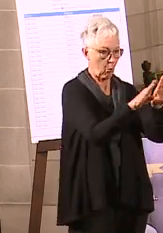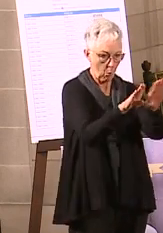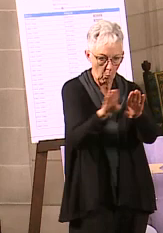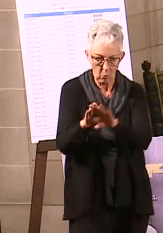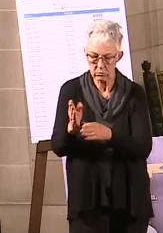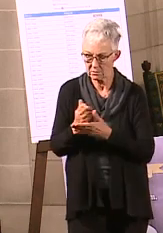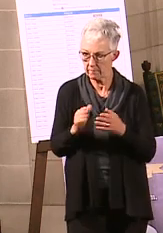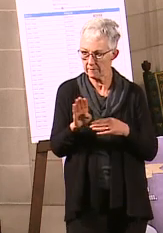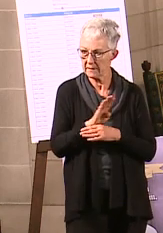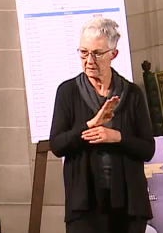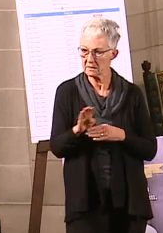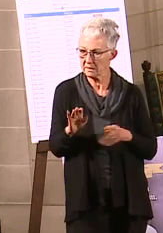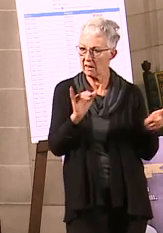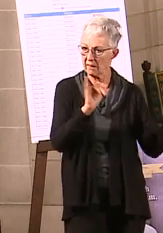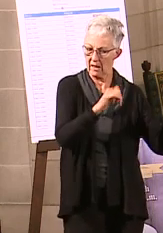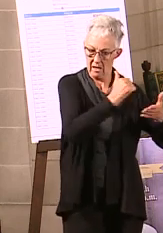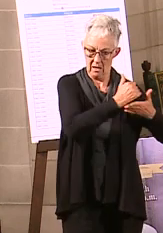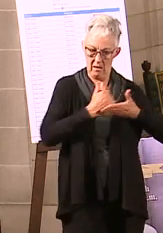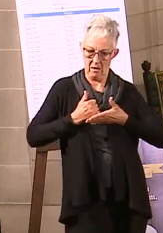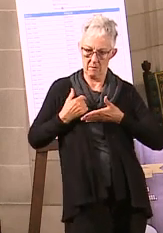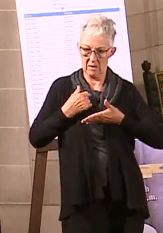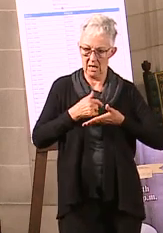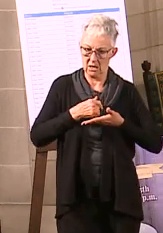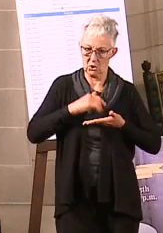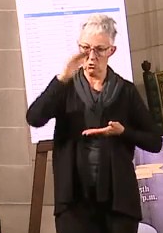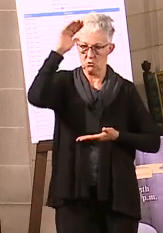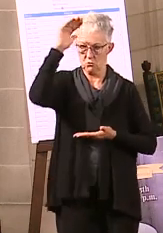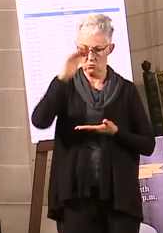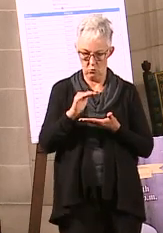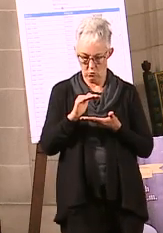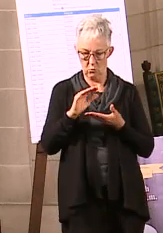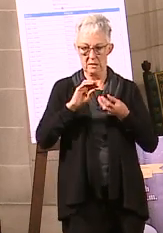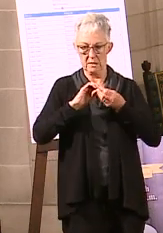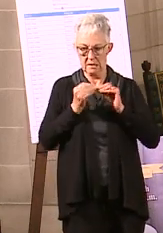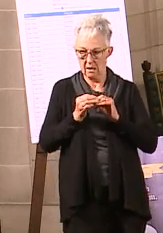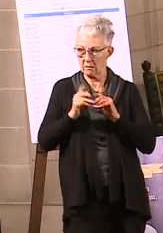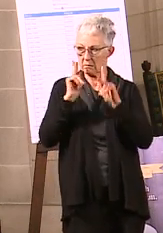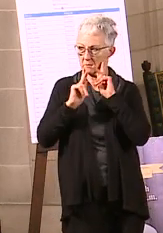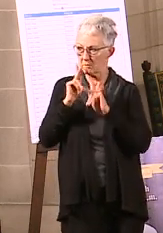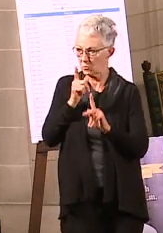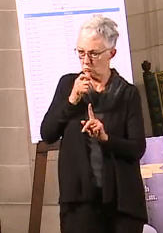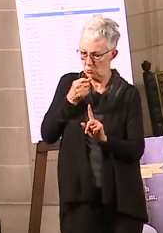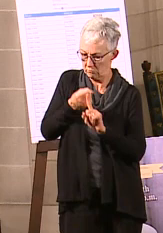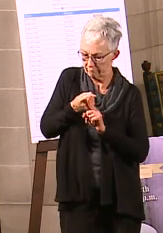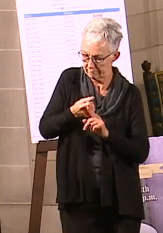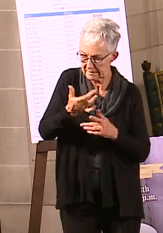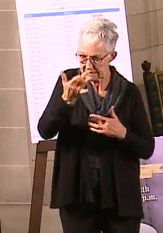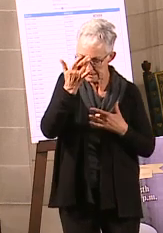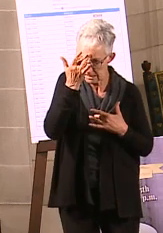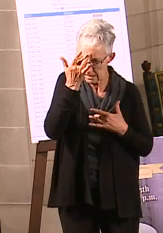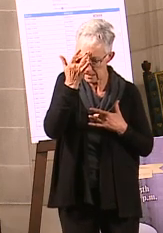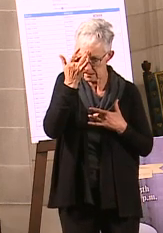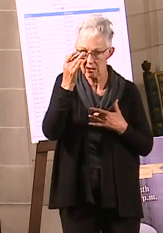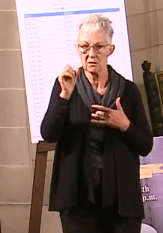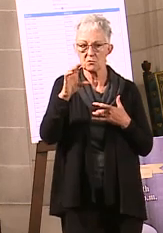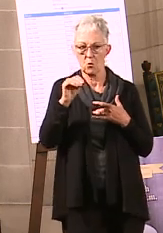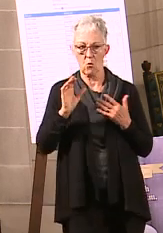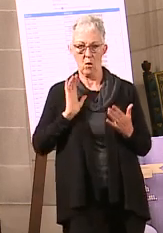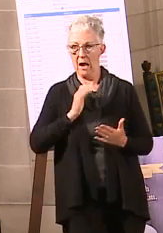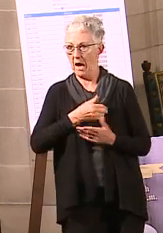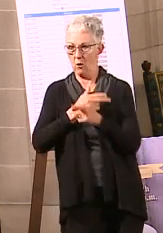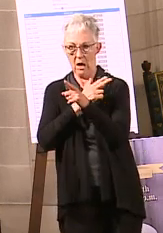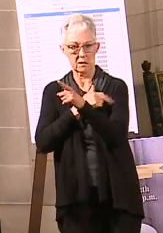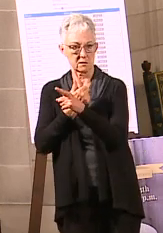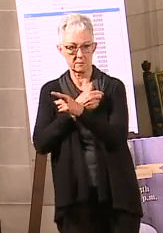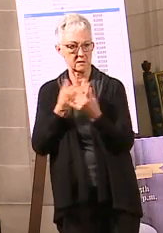slowed down the spread of virus. We flattened that curve so that that peak did not overwhelm our healthcare system. So it totally worked. We kept the